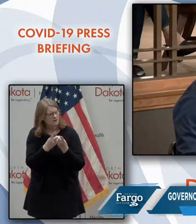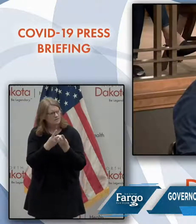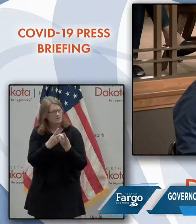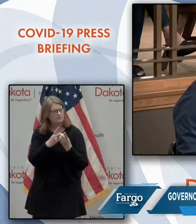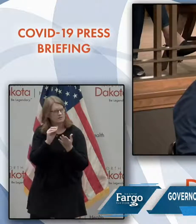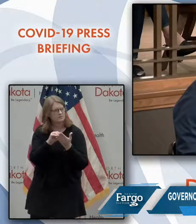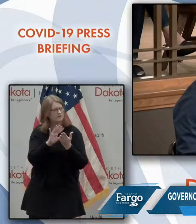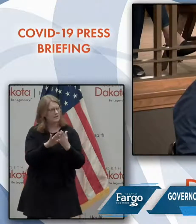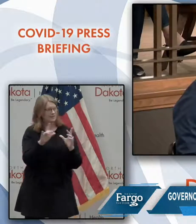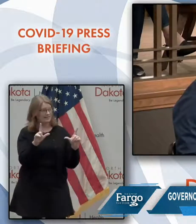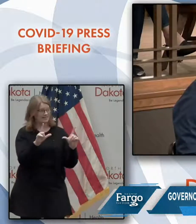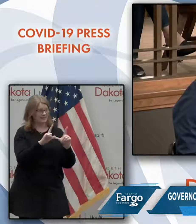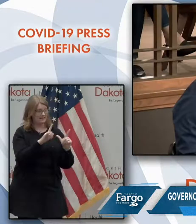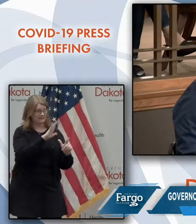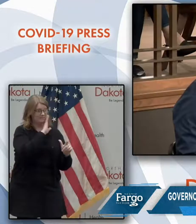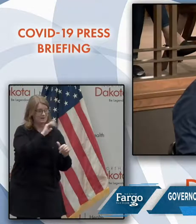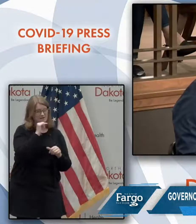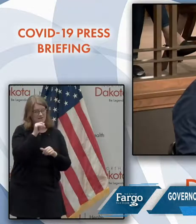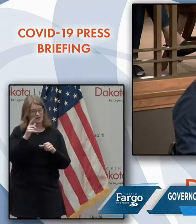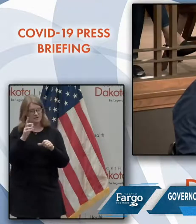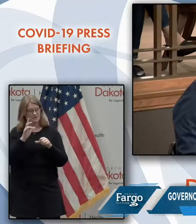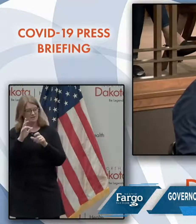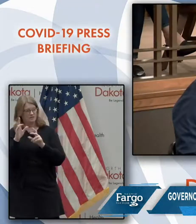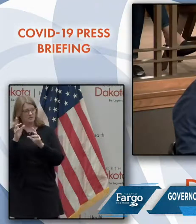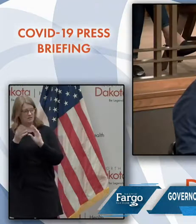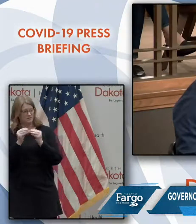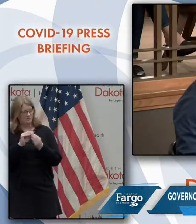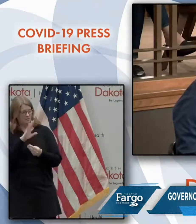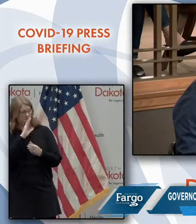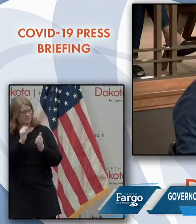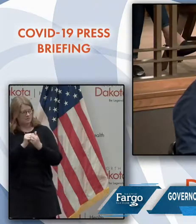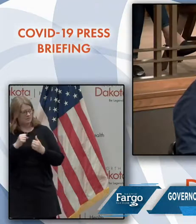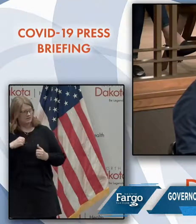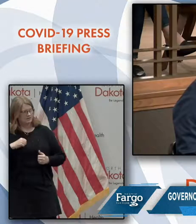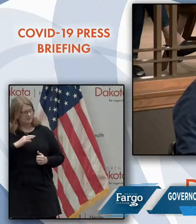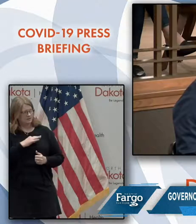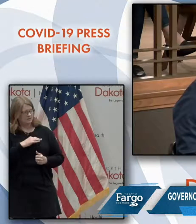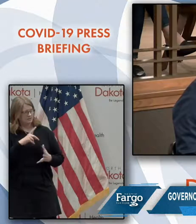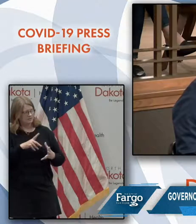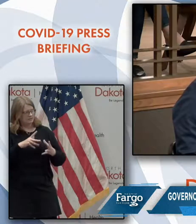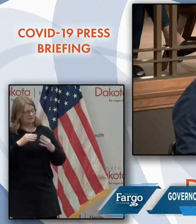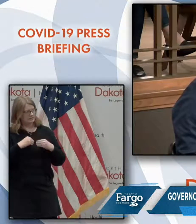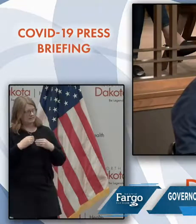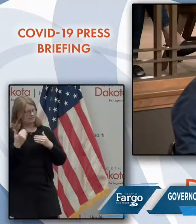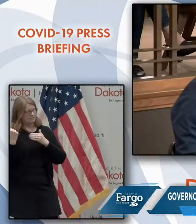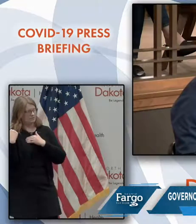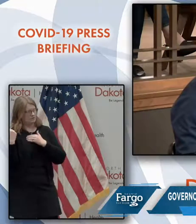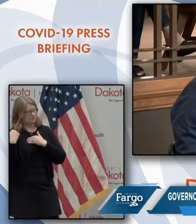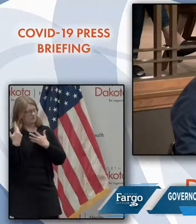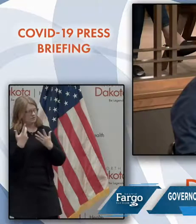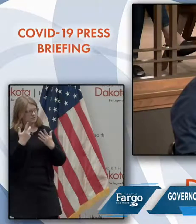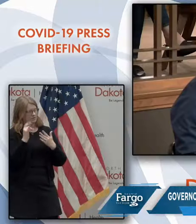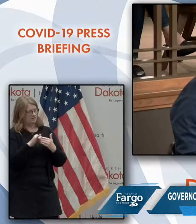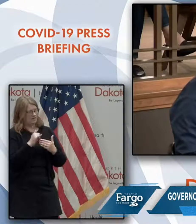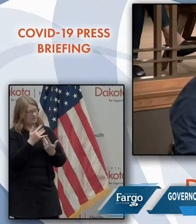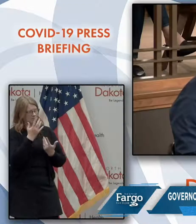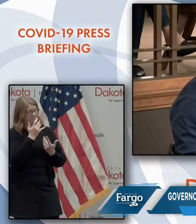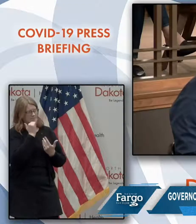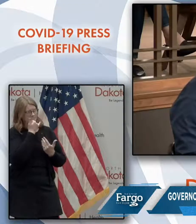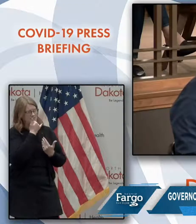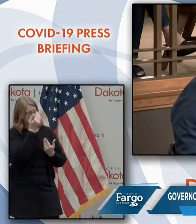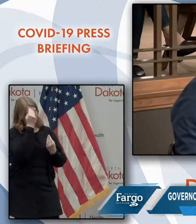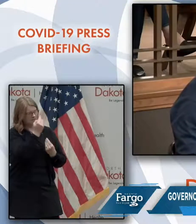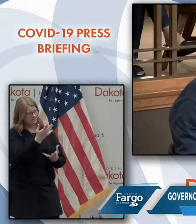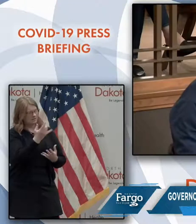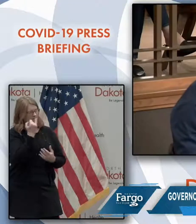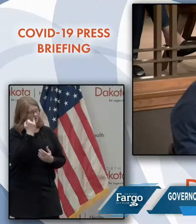of licensed beds rather than the number of staffed beds. Do you take responsibility for the publication of that misleading information, and if not, who is responsible